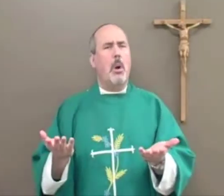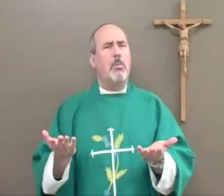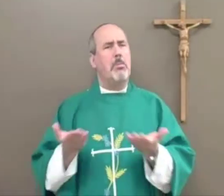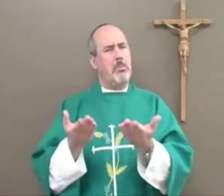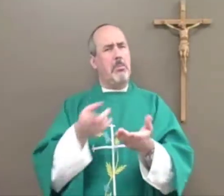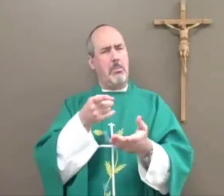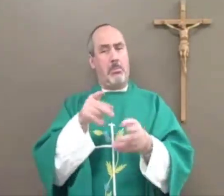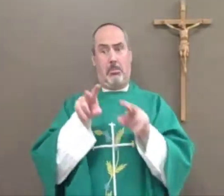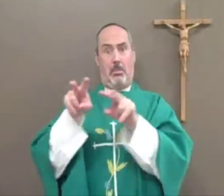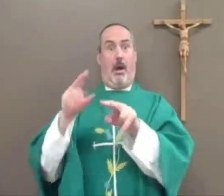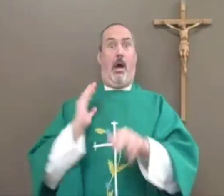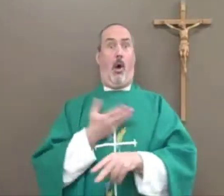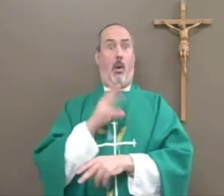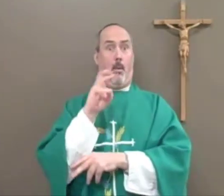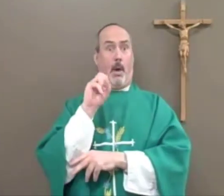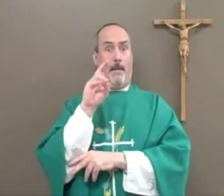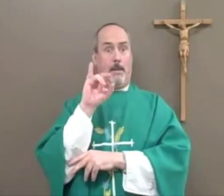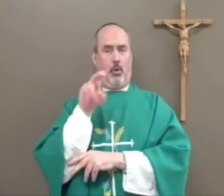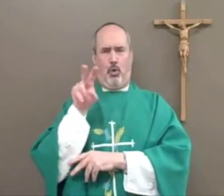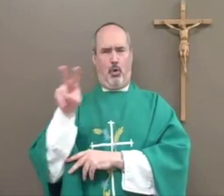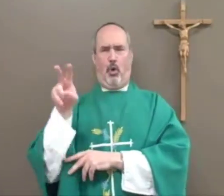many others. So I suggest that you take a look at the